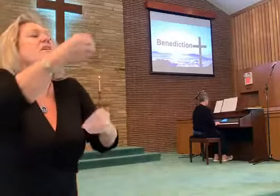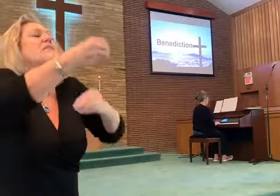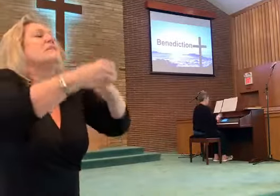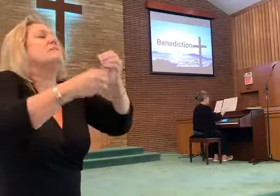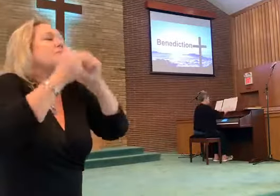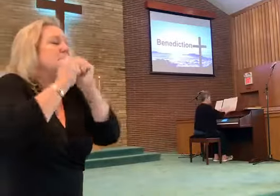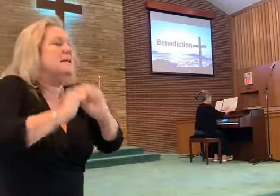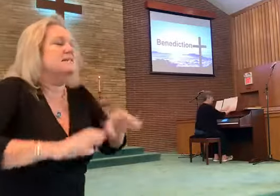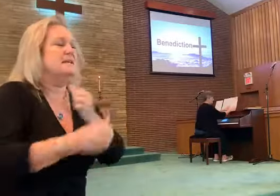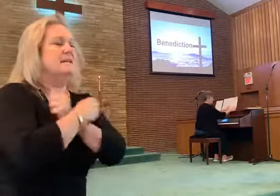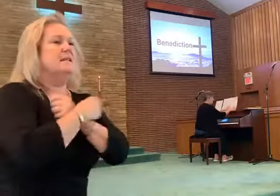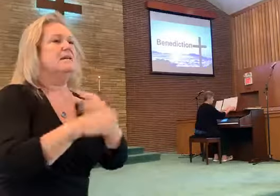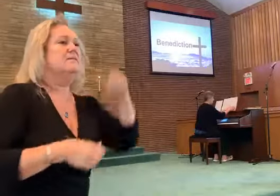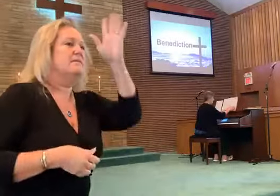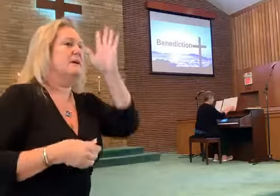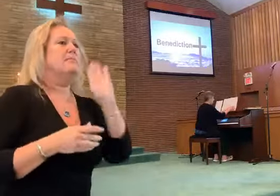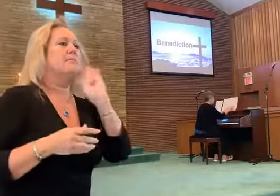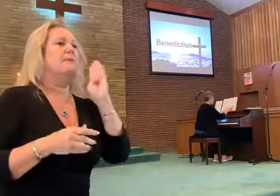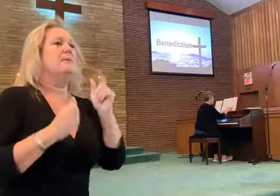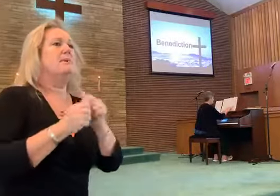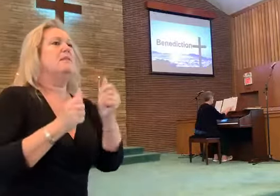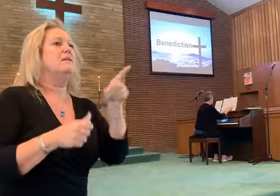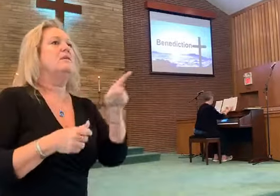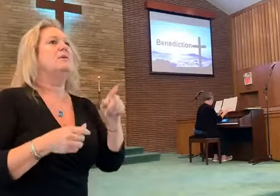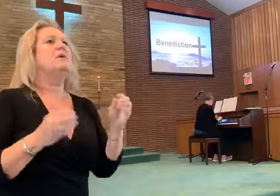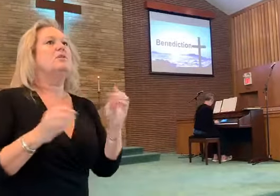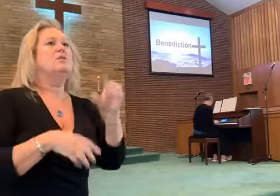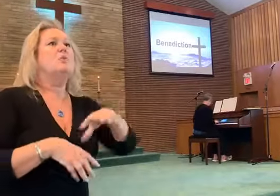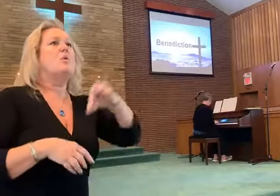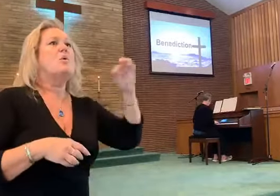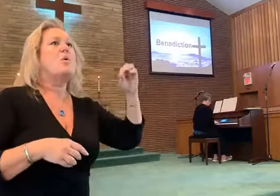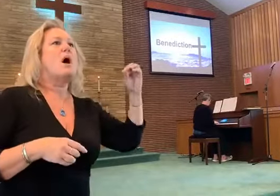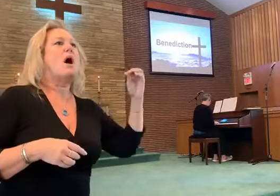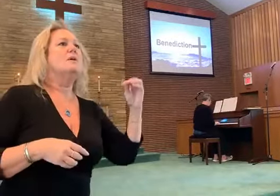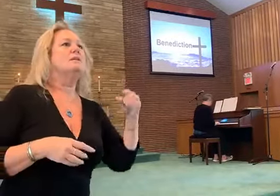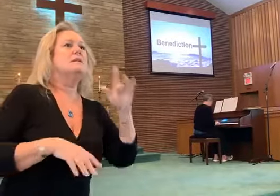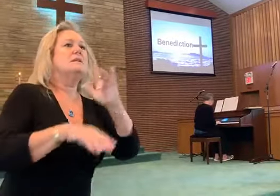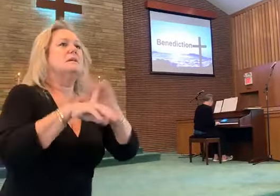Love of God be with you, that you may go out and touch the world with that.